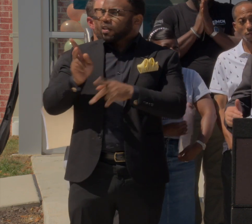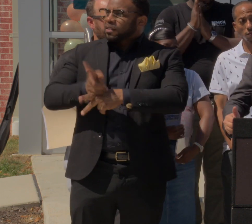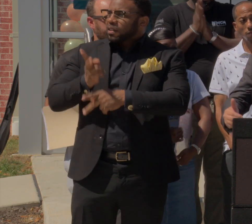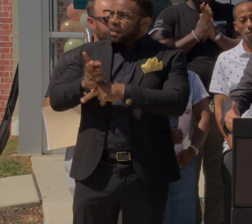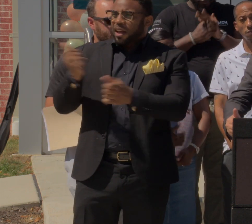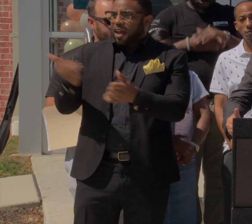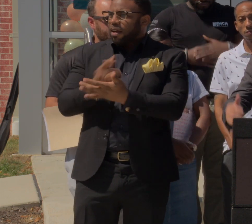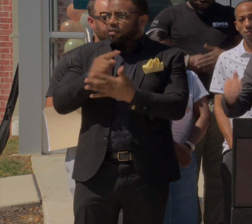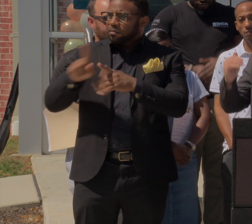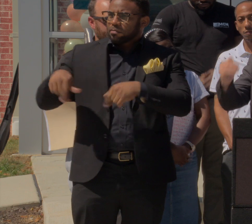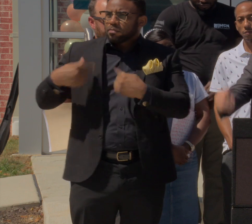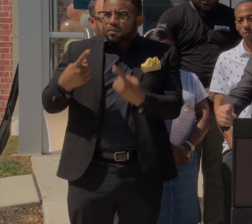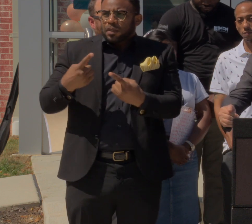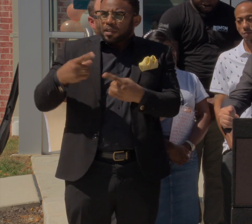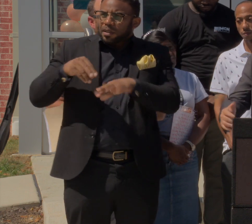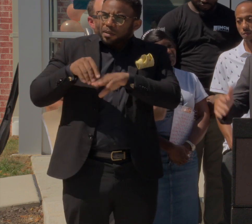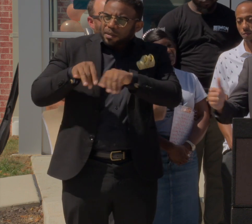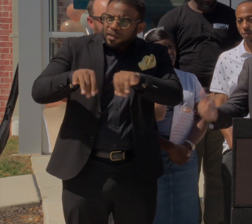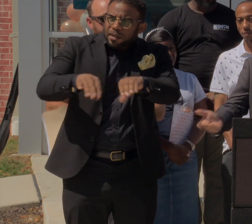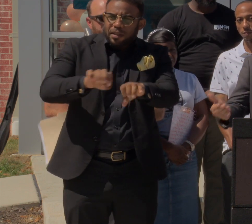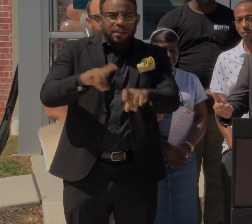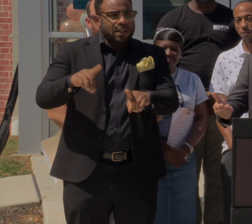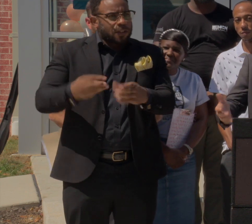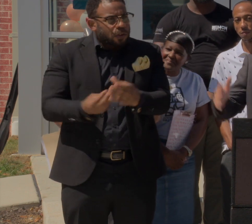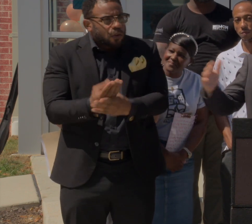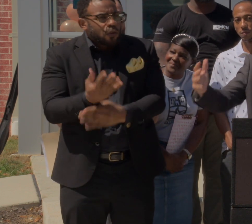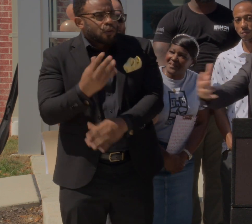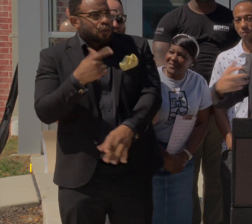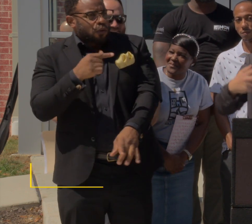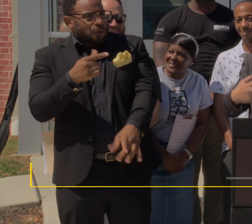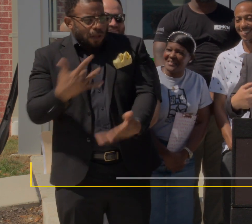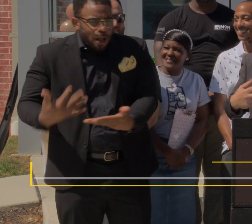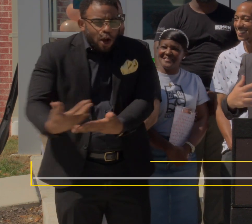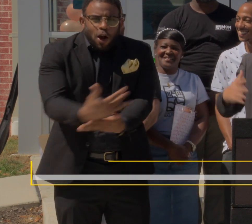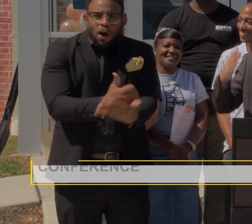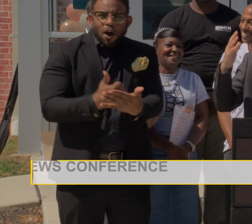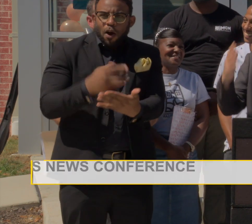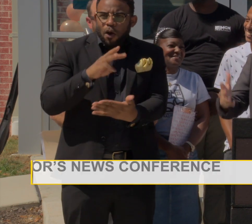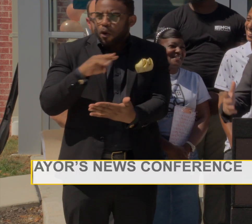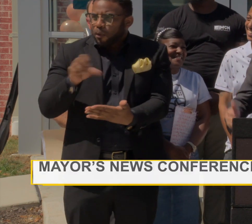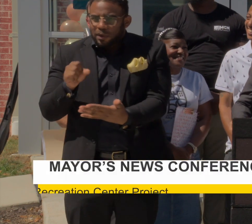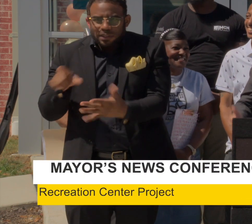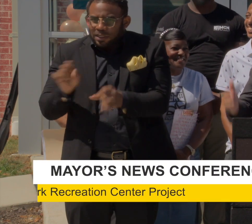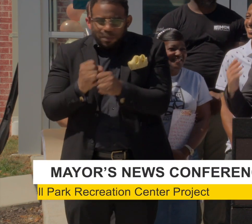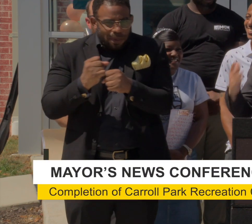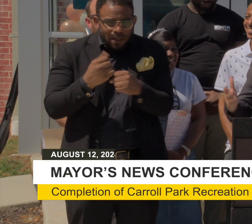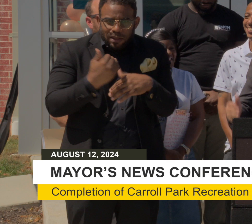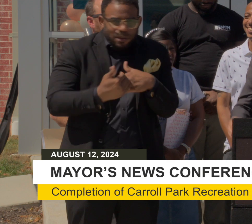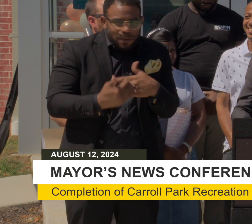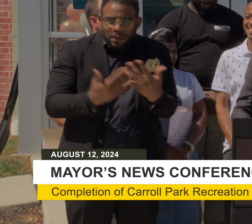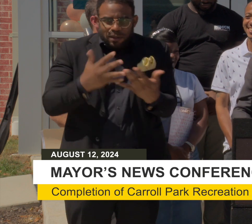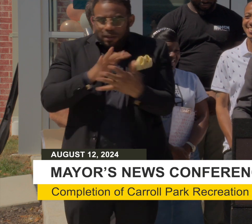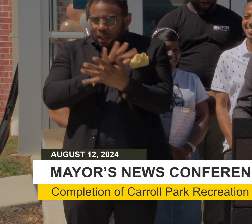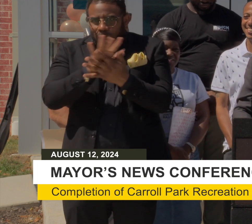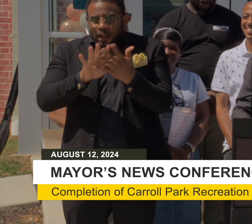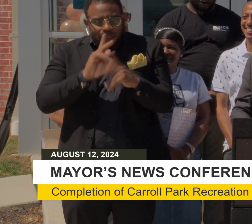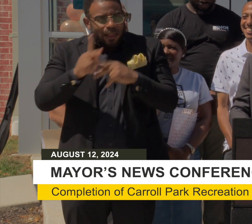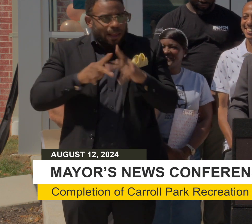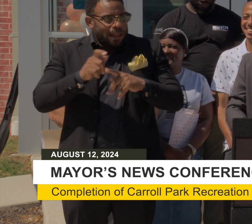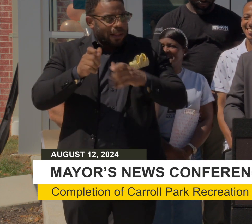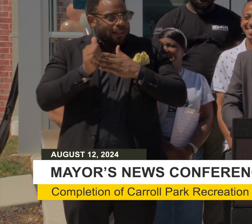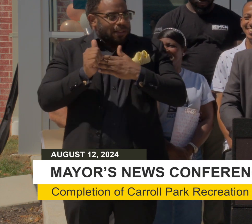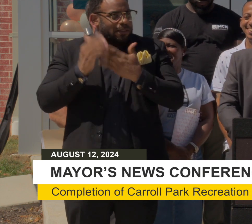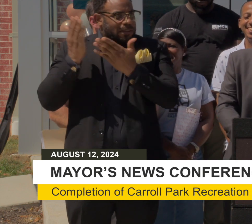care of everything along the way. She planted the seeds, she grew the grain, she harvested the wheat, she made the bread, and that type of